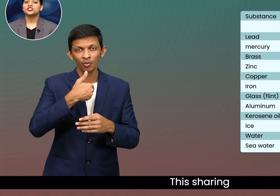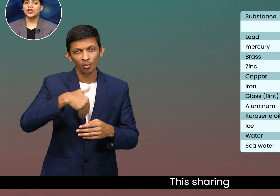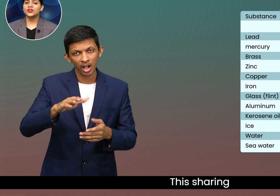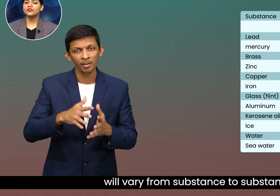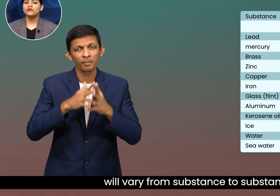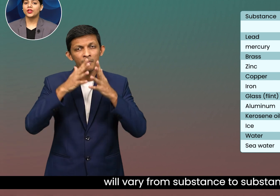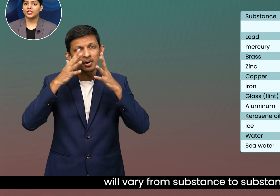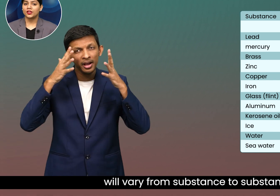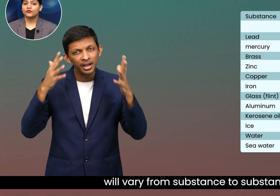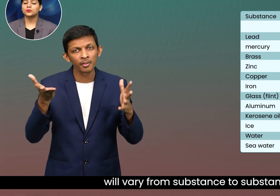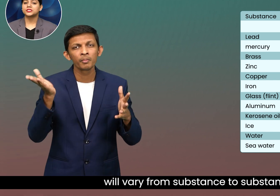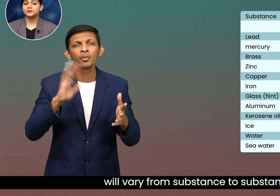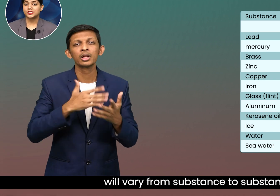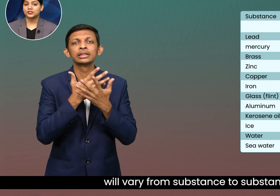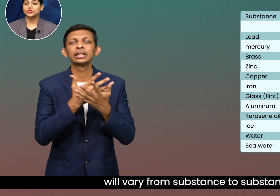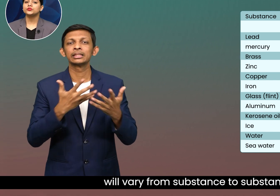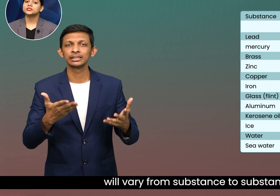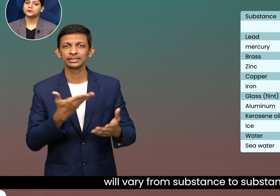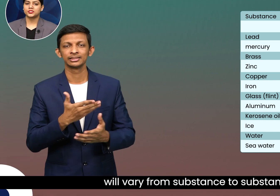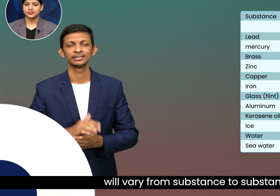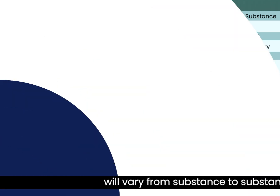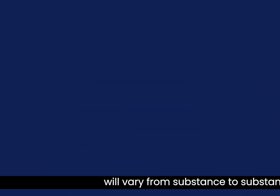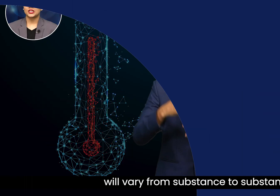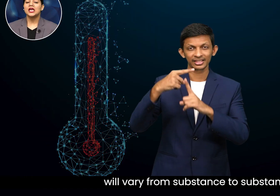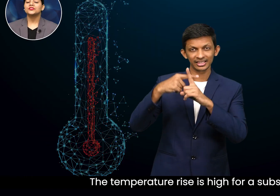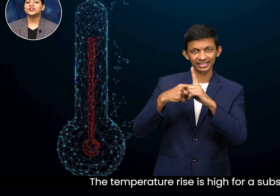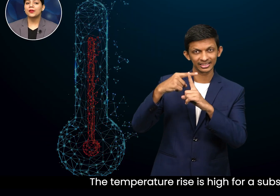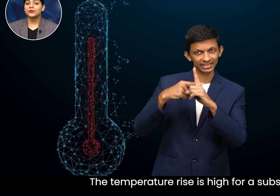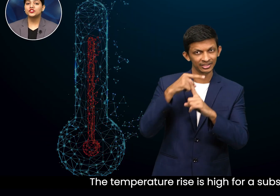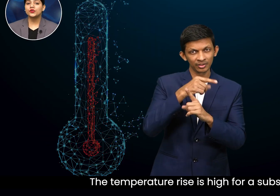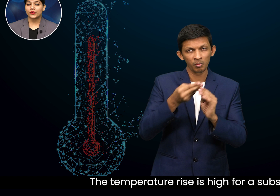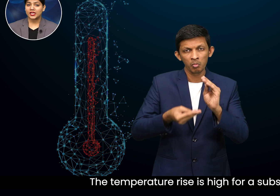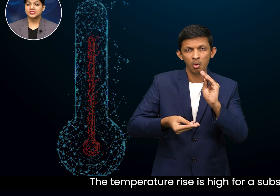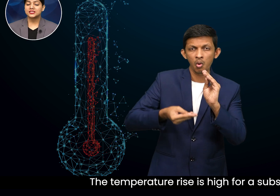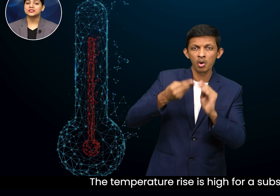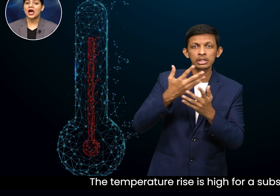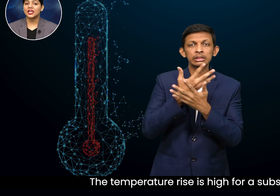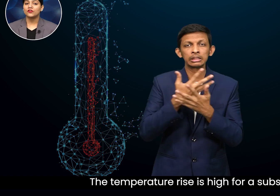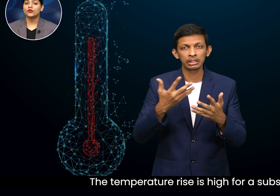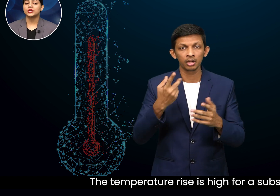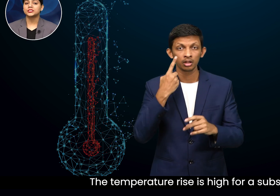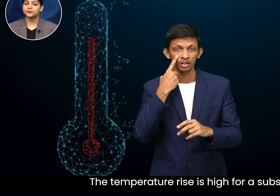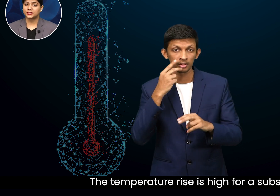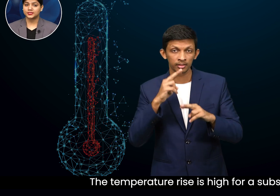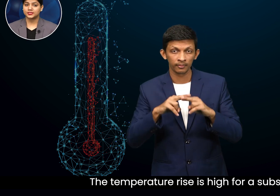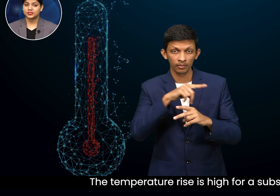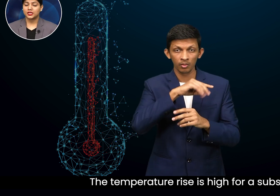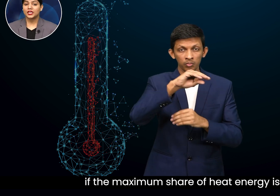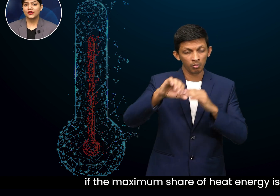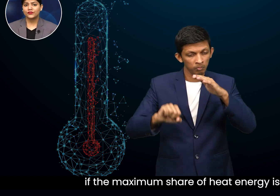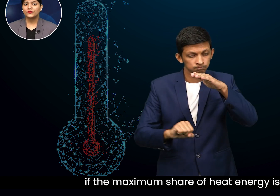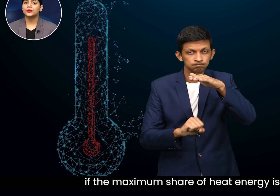This sharing will vary from substance to substance. The temperature rise is high for a